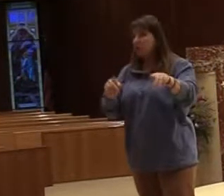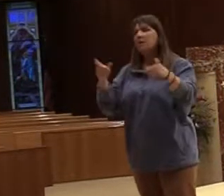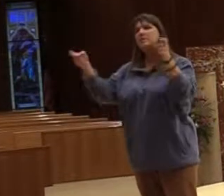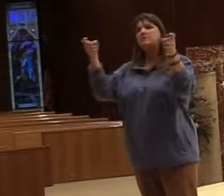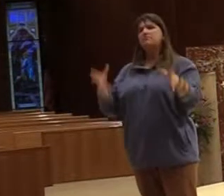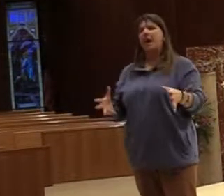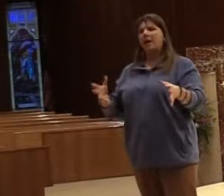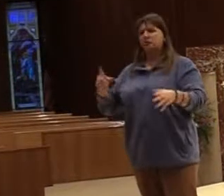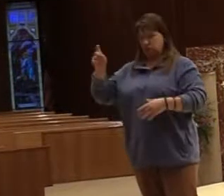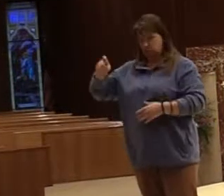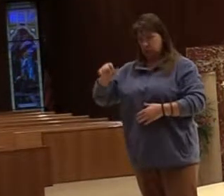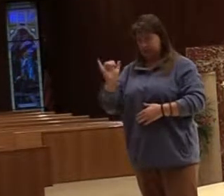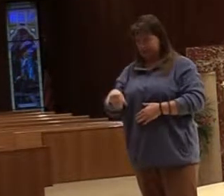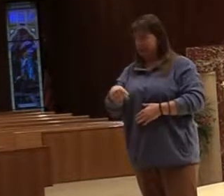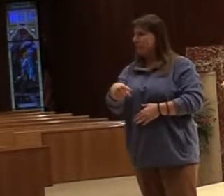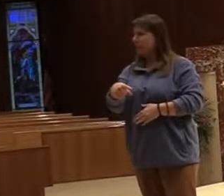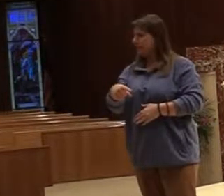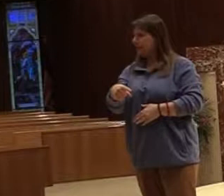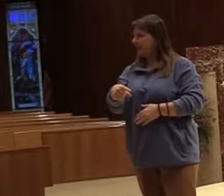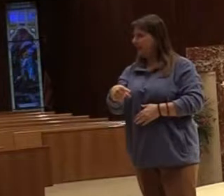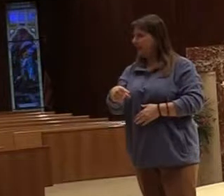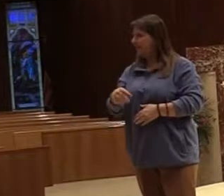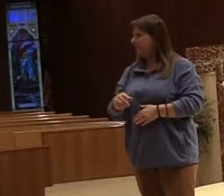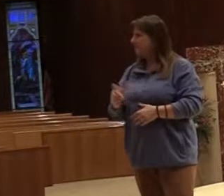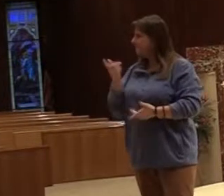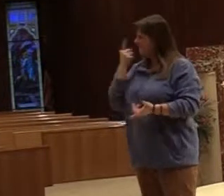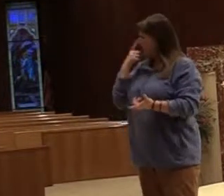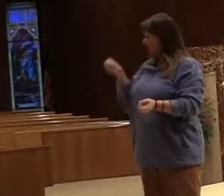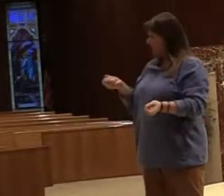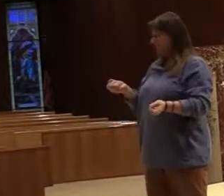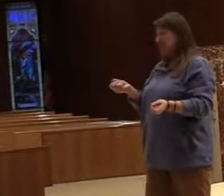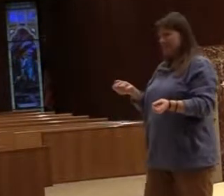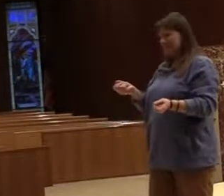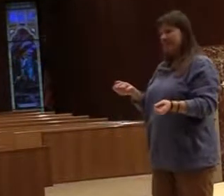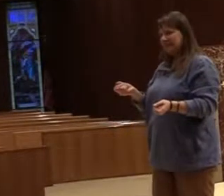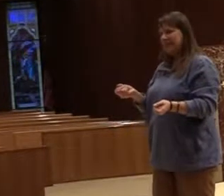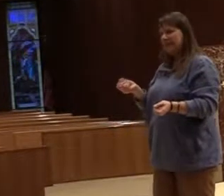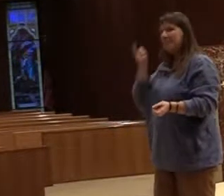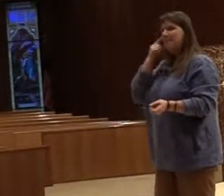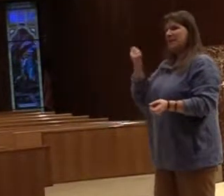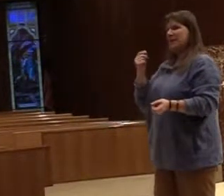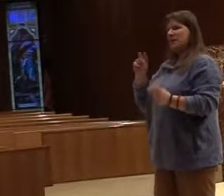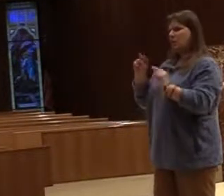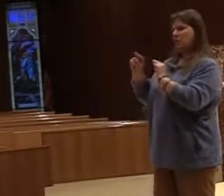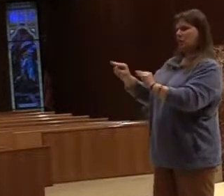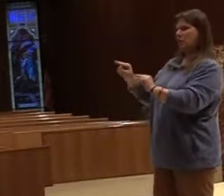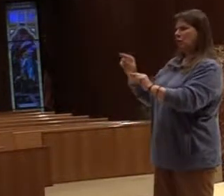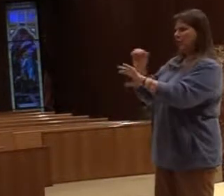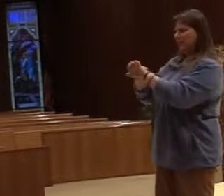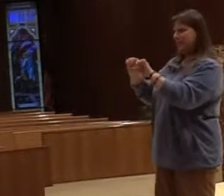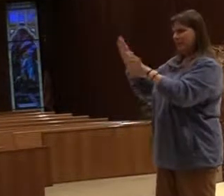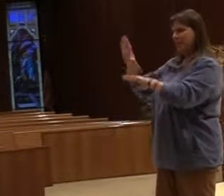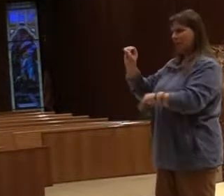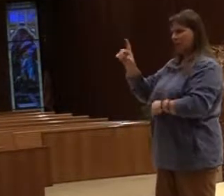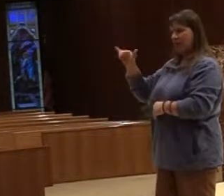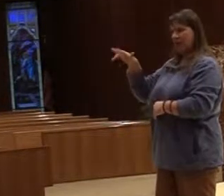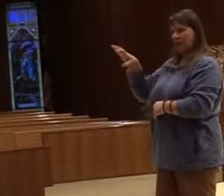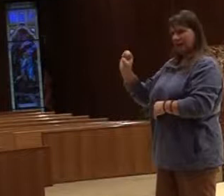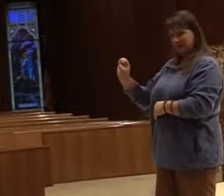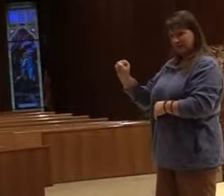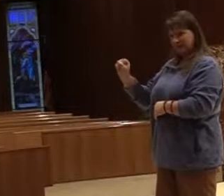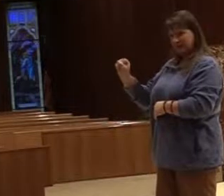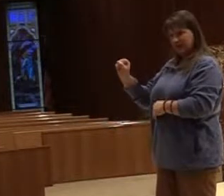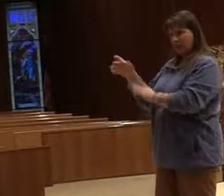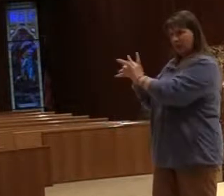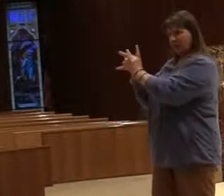of it. This is an interesting point of view, especially when we look at where the Mount of Olives is in correlation